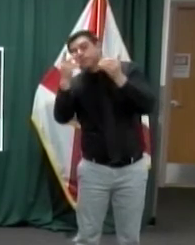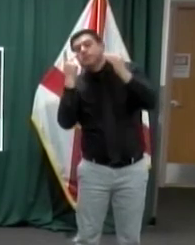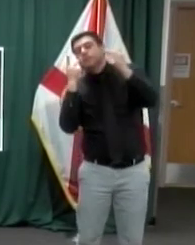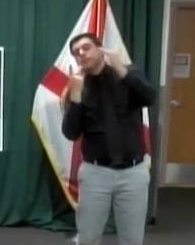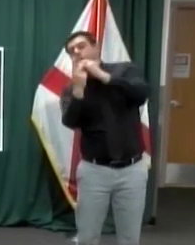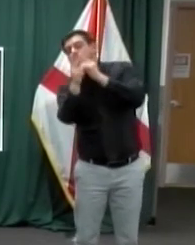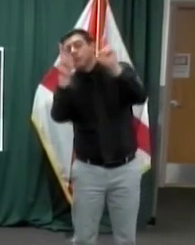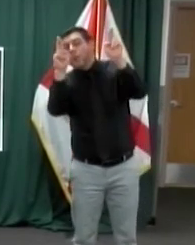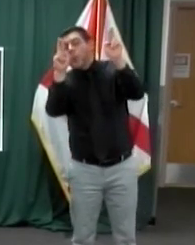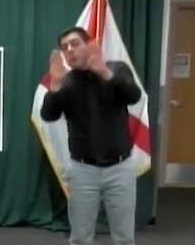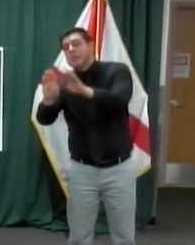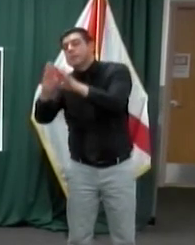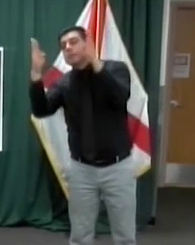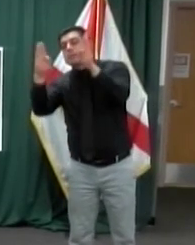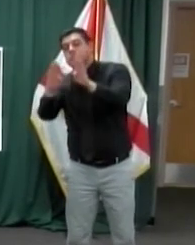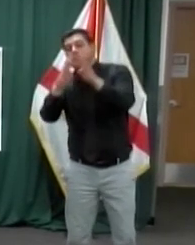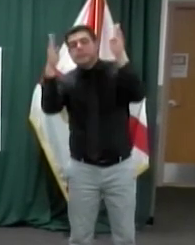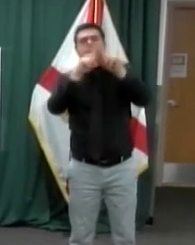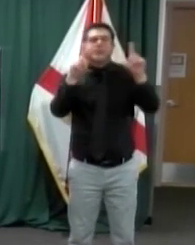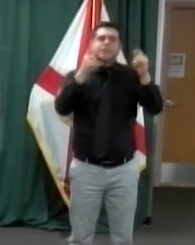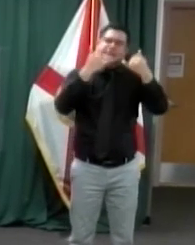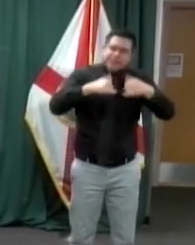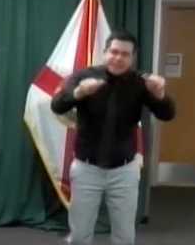the appropriate person to answer those for you.